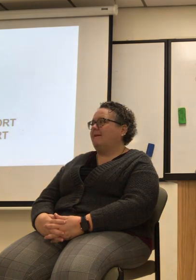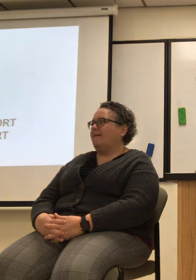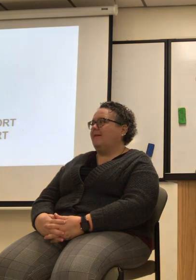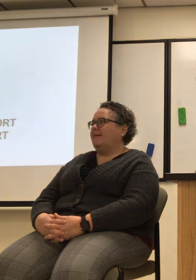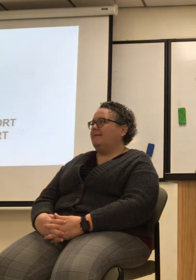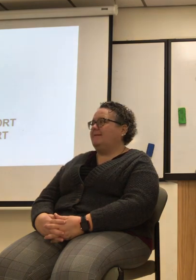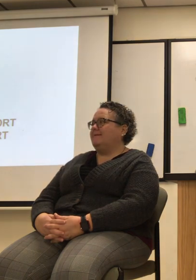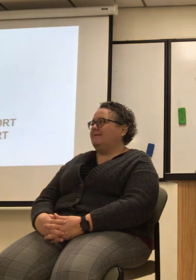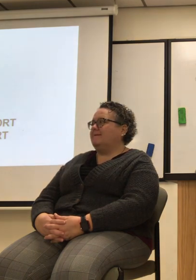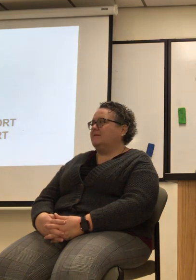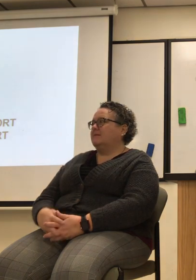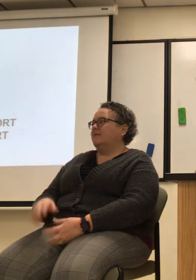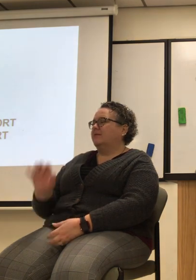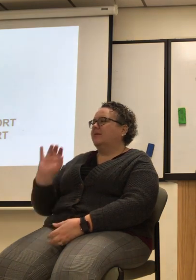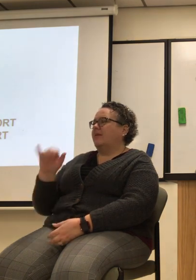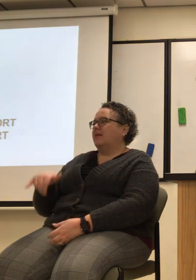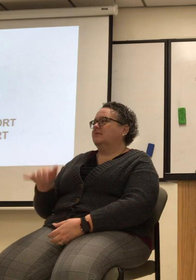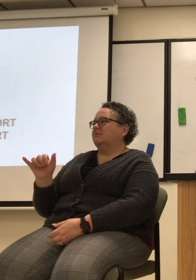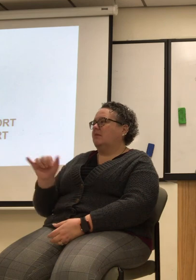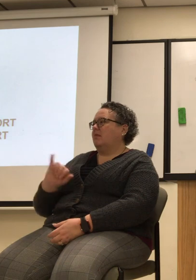Well, that's like ATP.